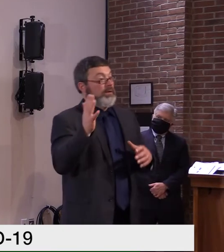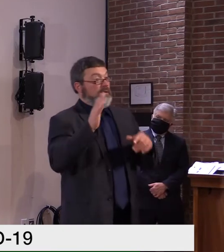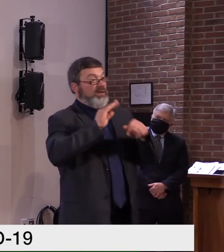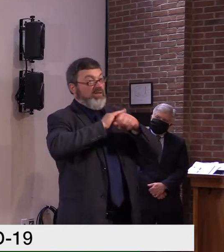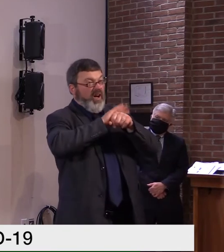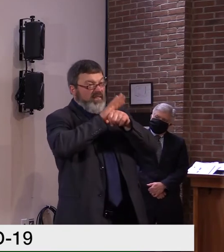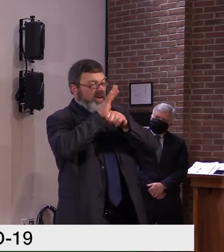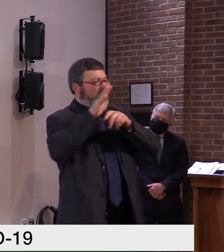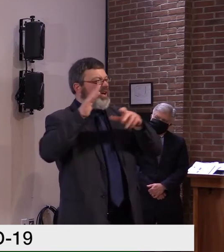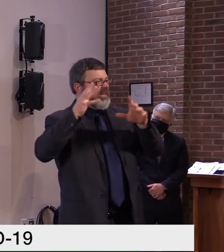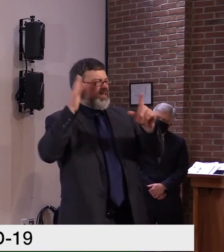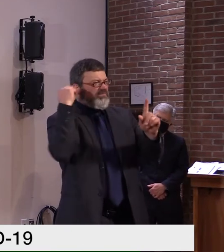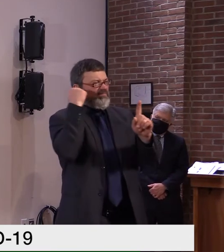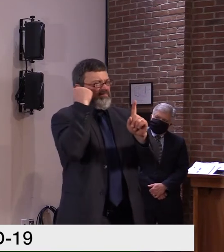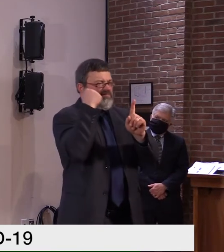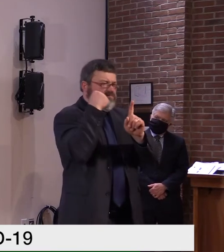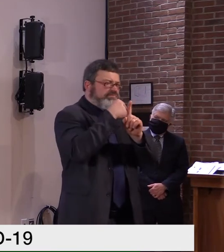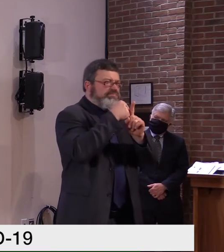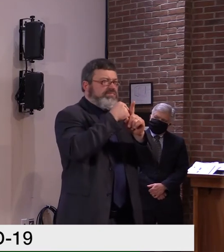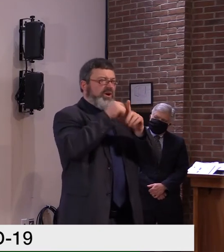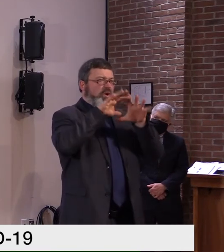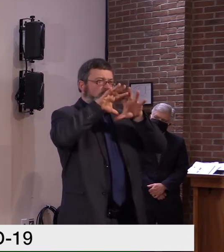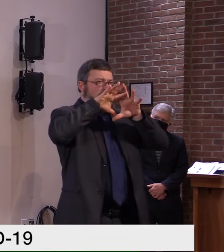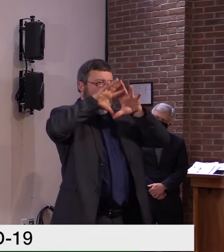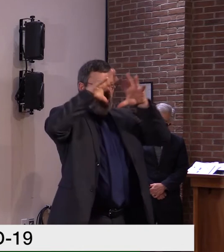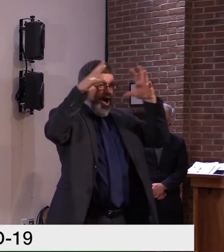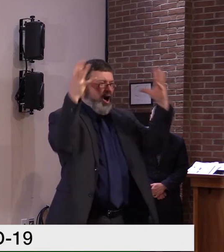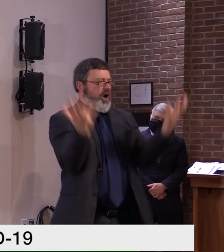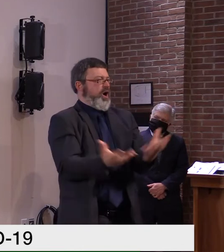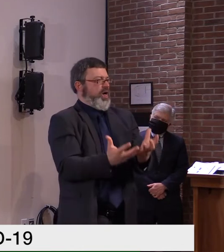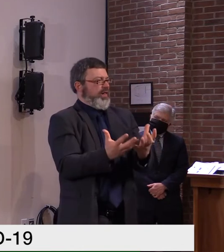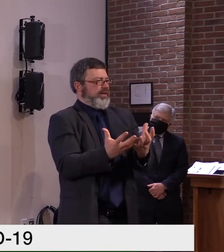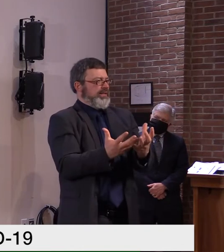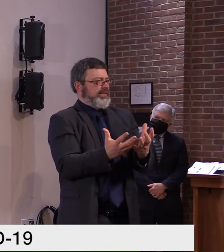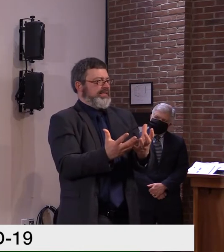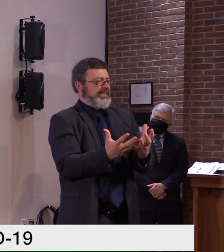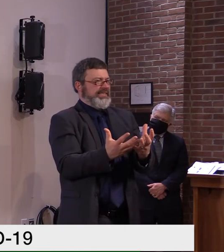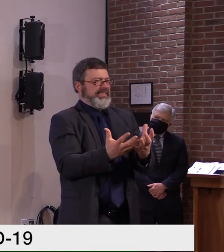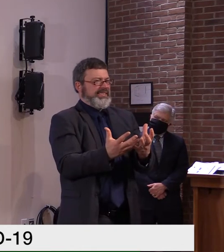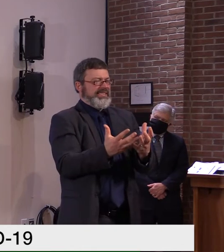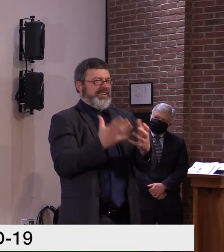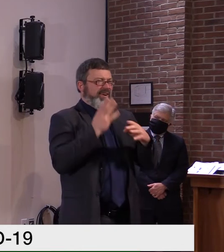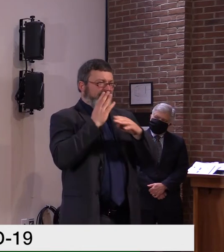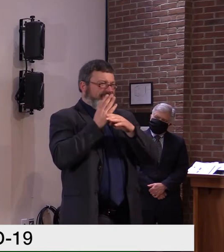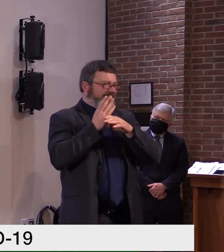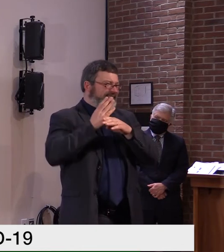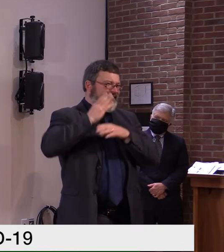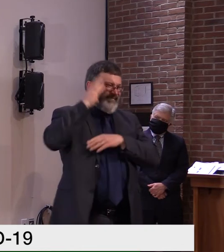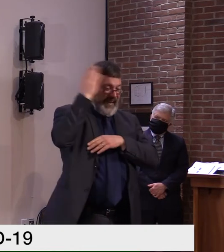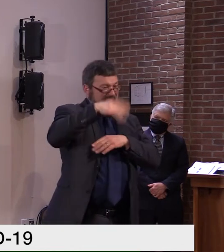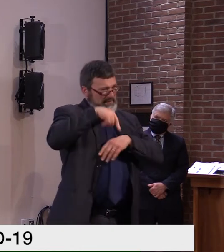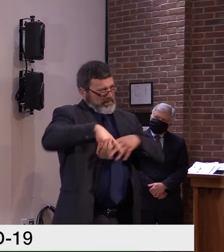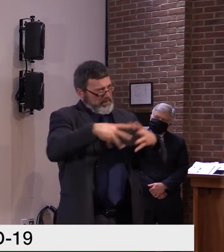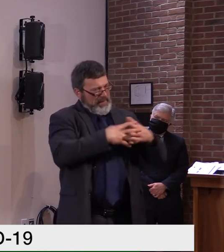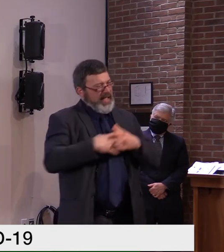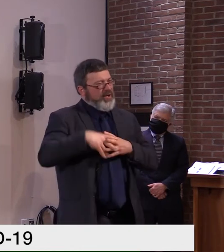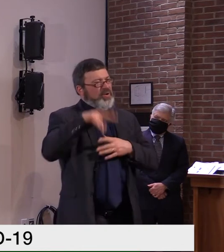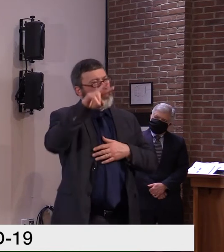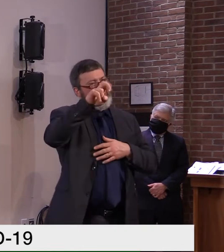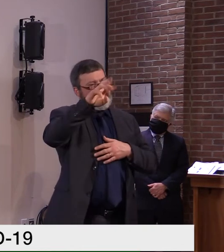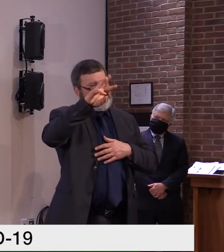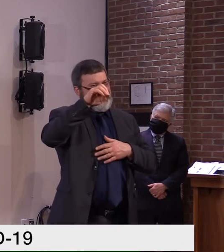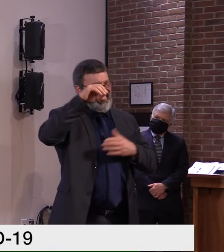think this, again, every life is important. But this one is a pandemic we're